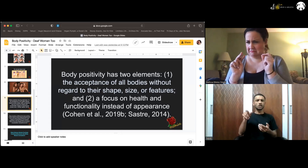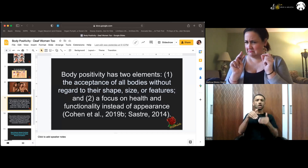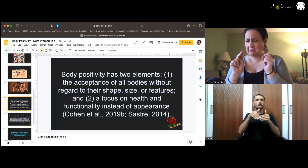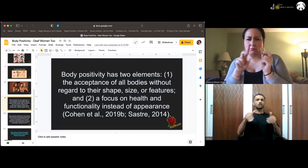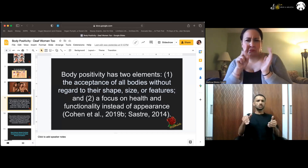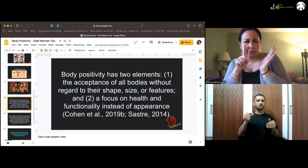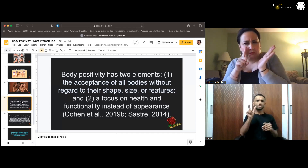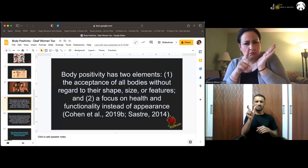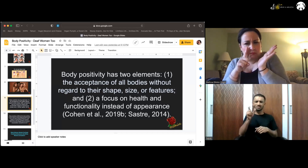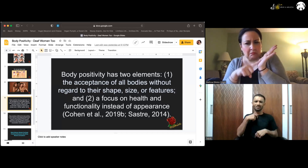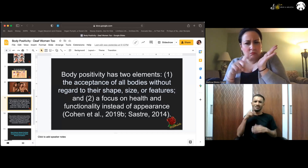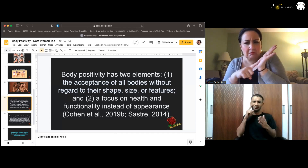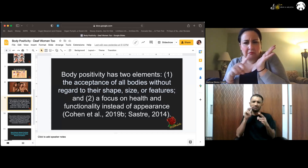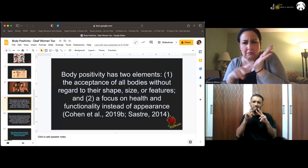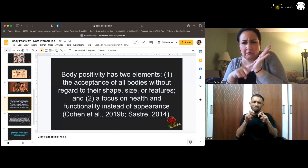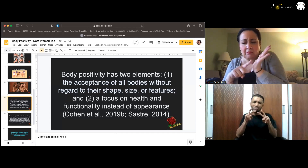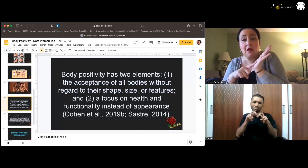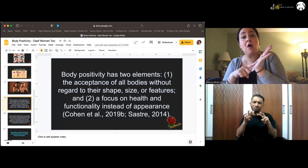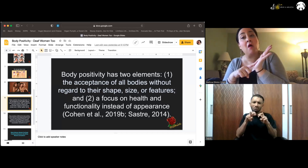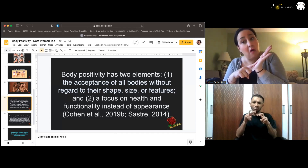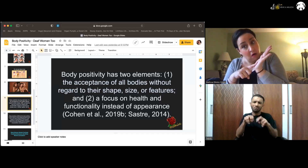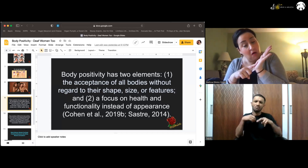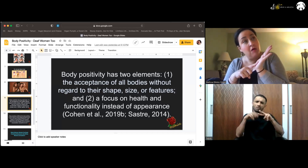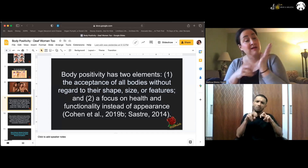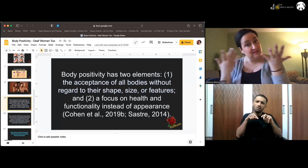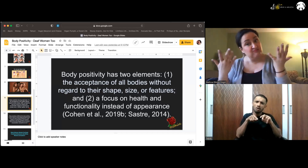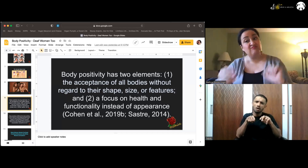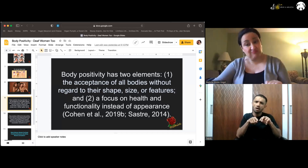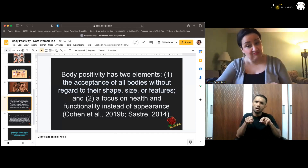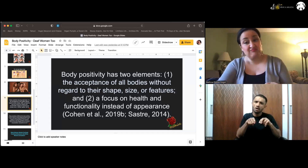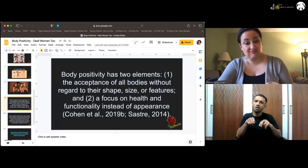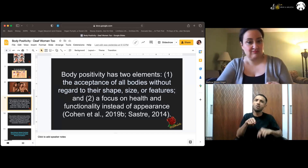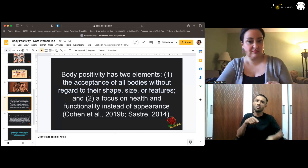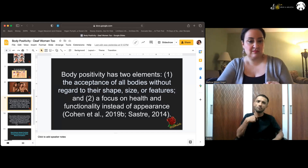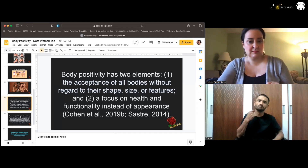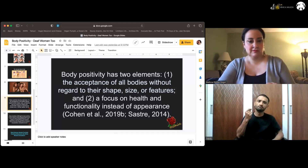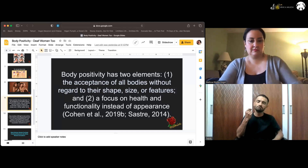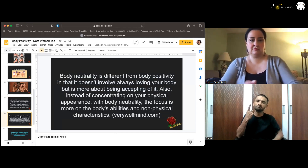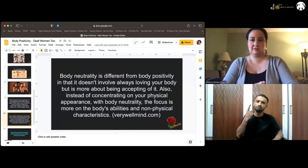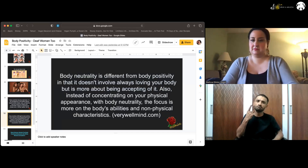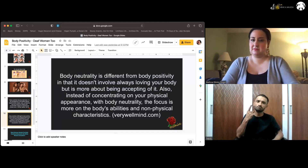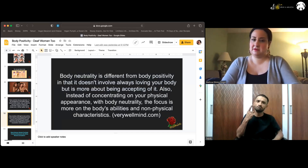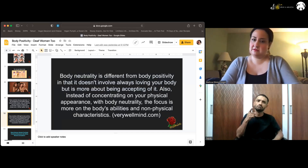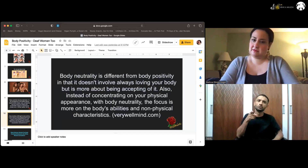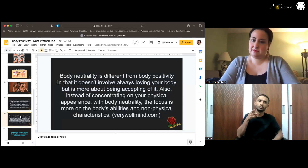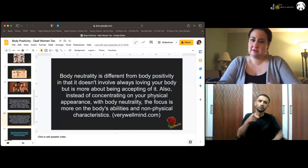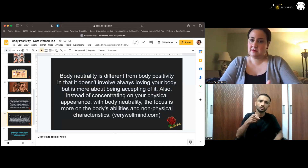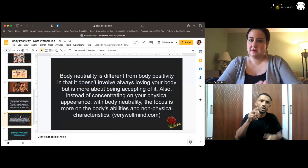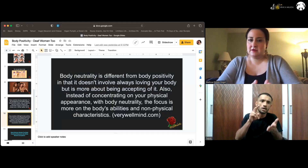So there was a term neutral, and I wanted to know more about it. I was curious, and